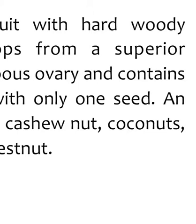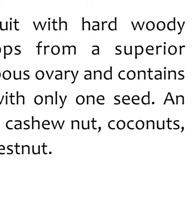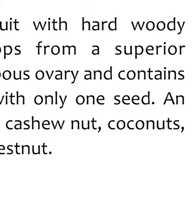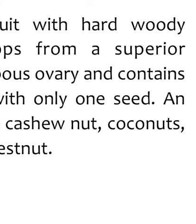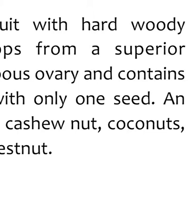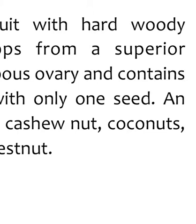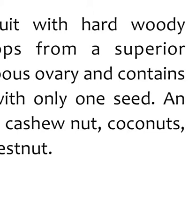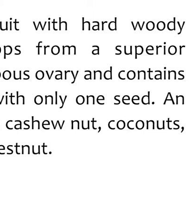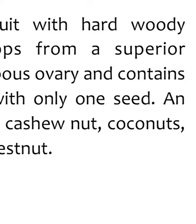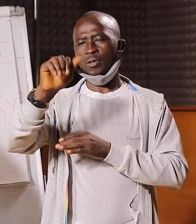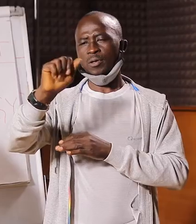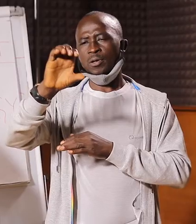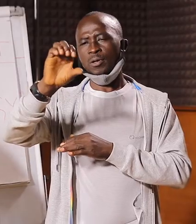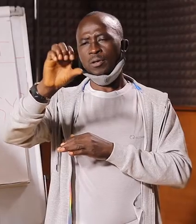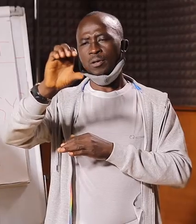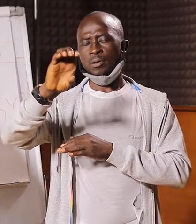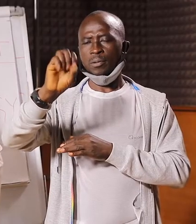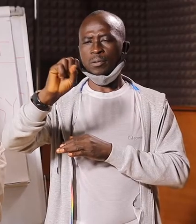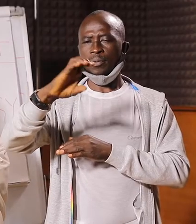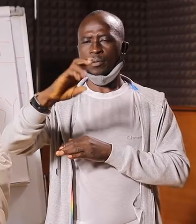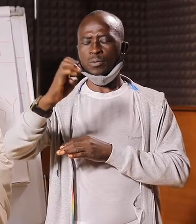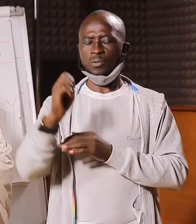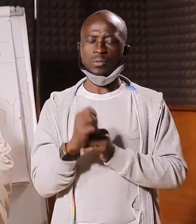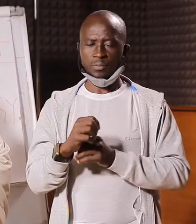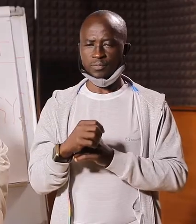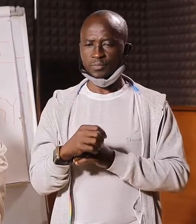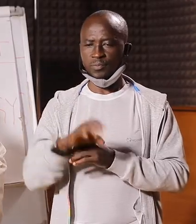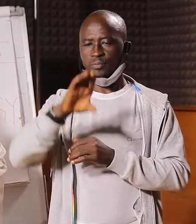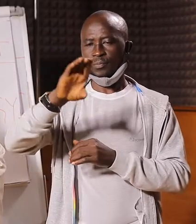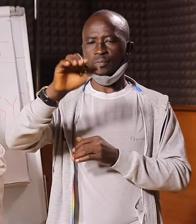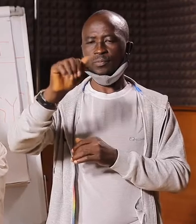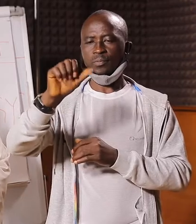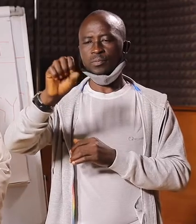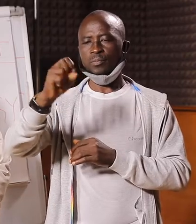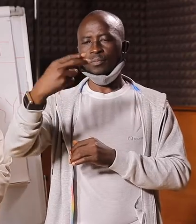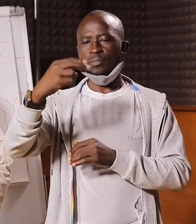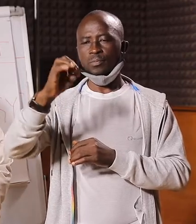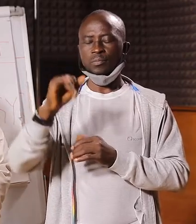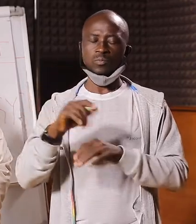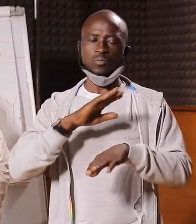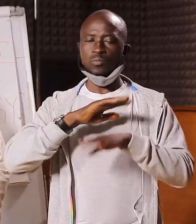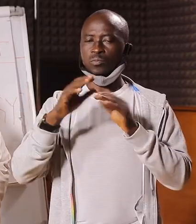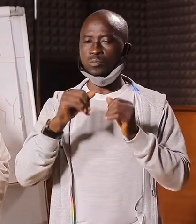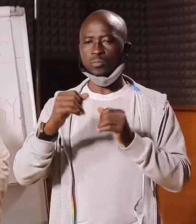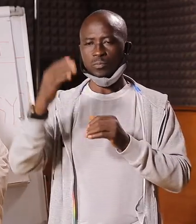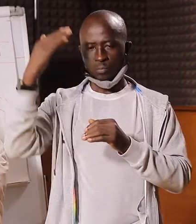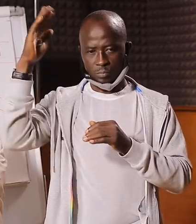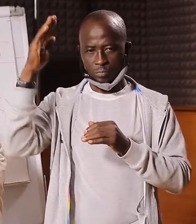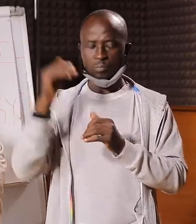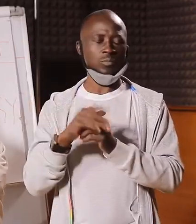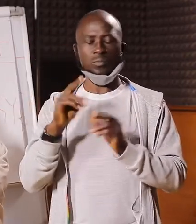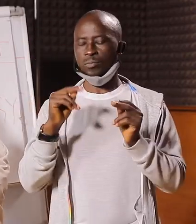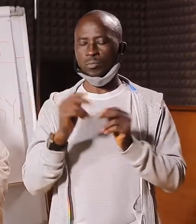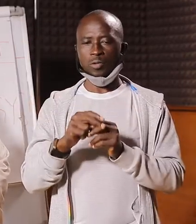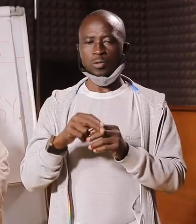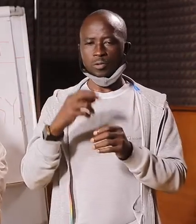the cashew nut. My student, cashew is very common to our environment. So the nut, not the fleshy part of the cashew, but the nut